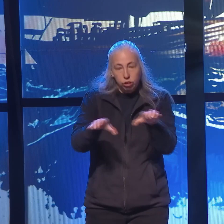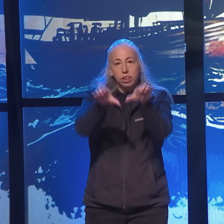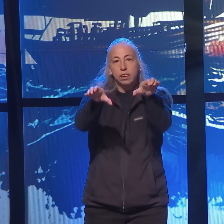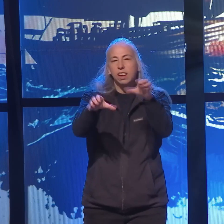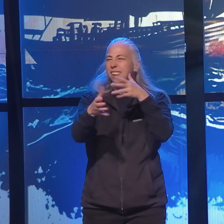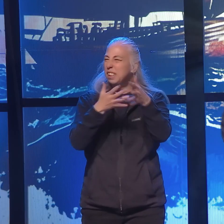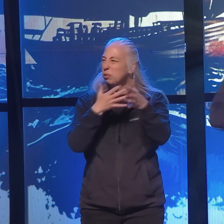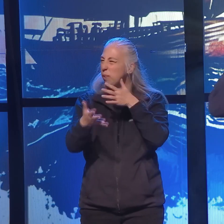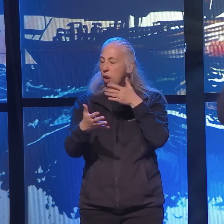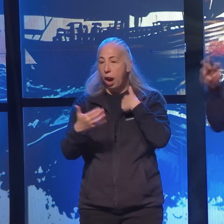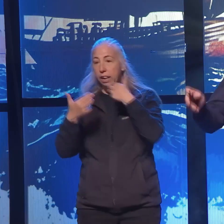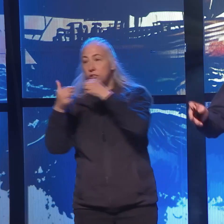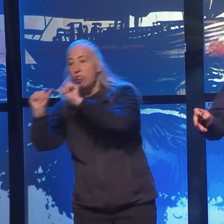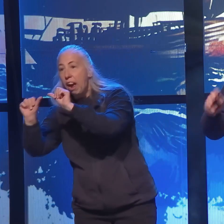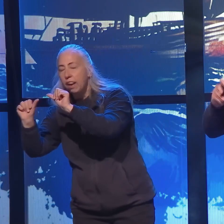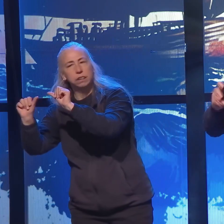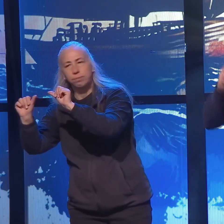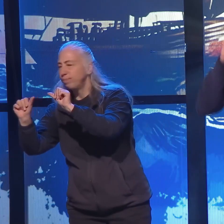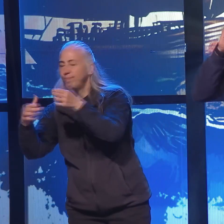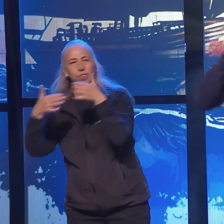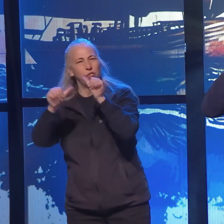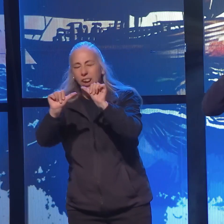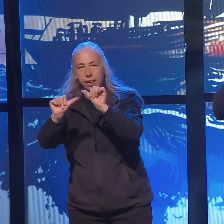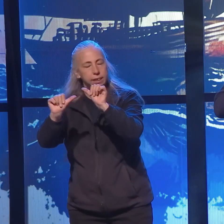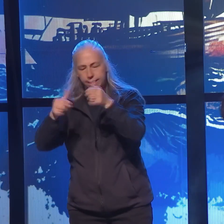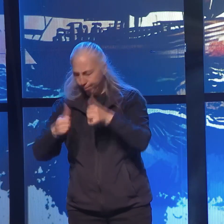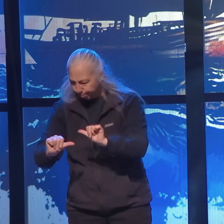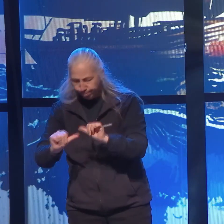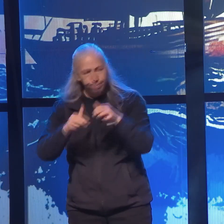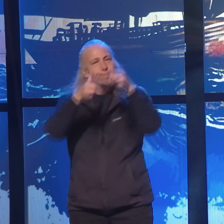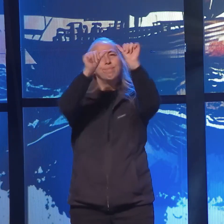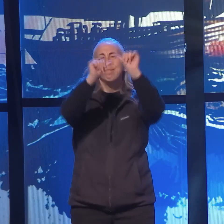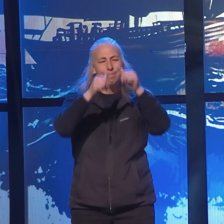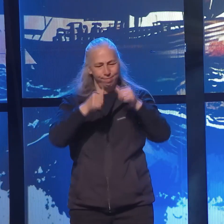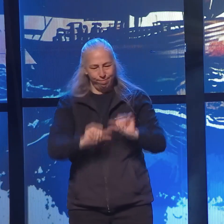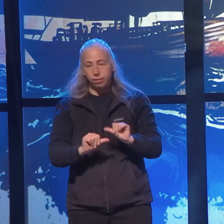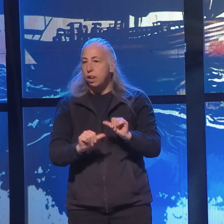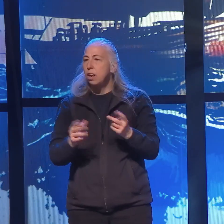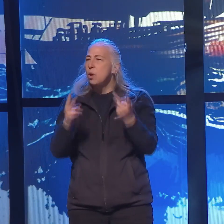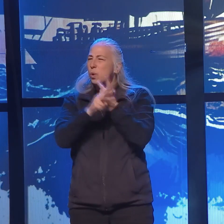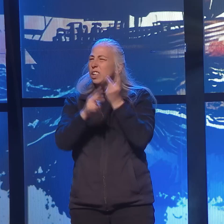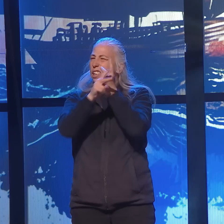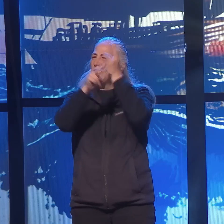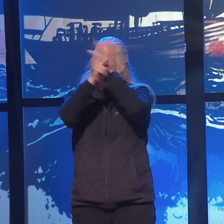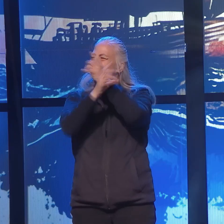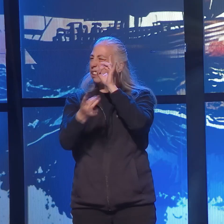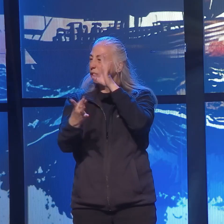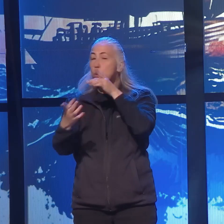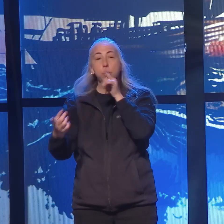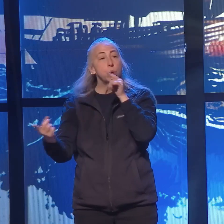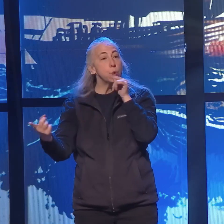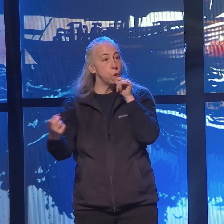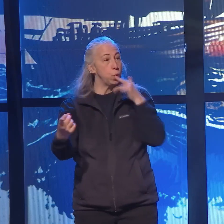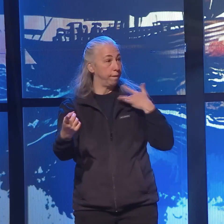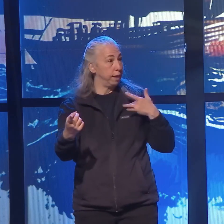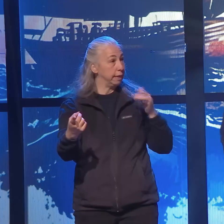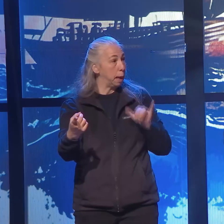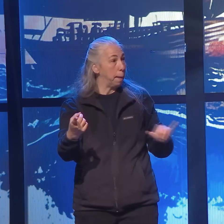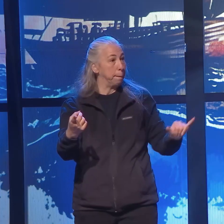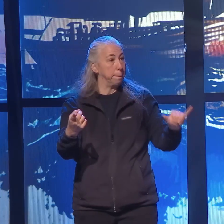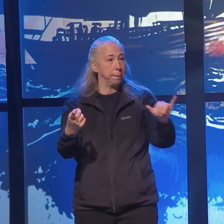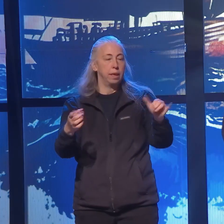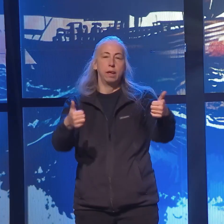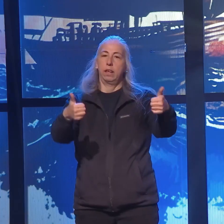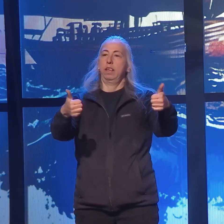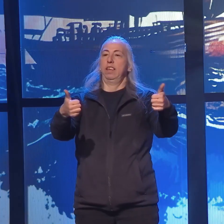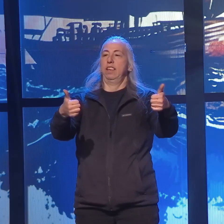you try, it's not helping, and it might actually be making it worse? Anybody? Right? You're my